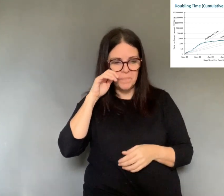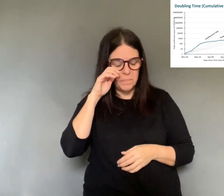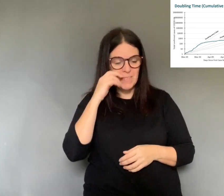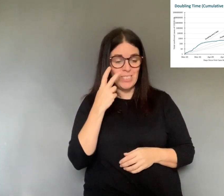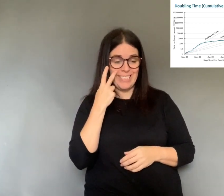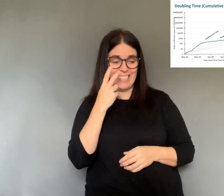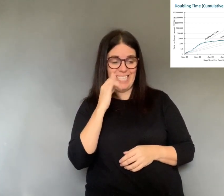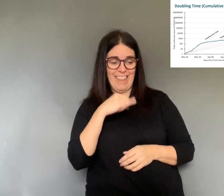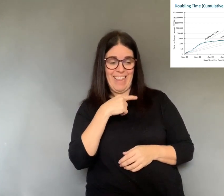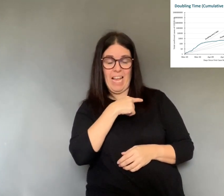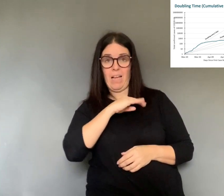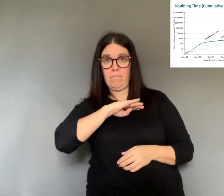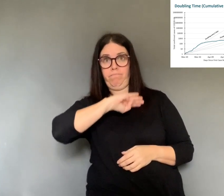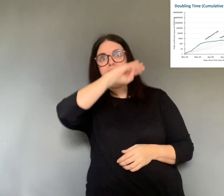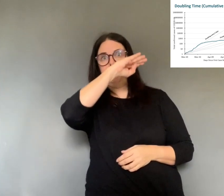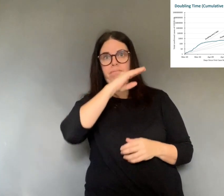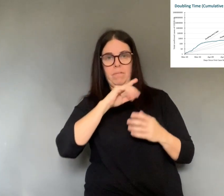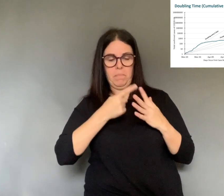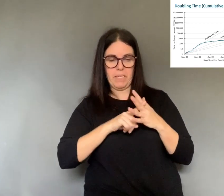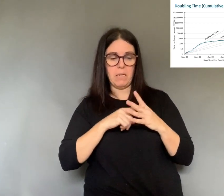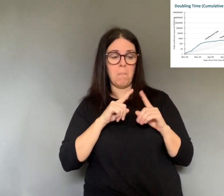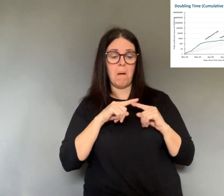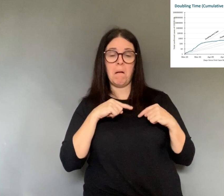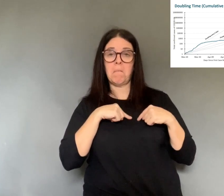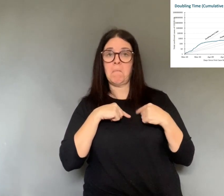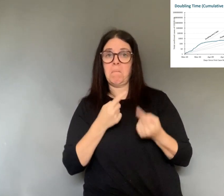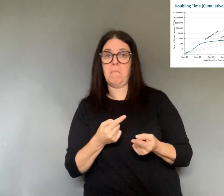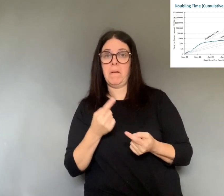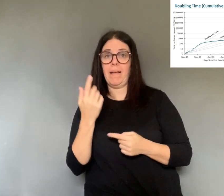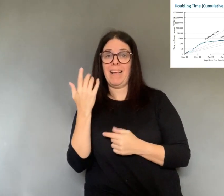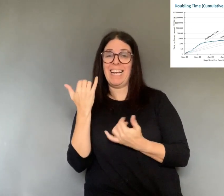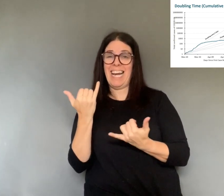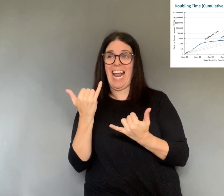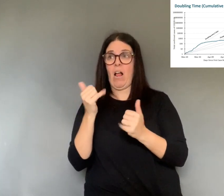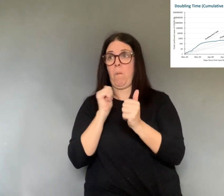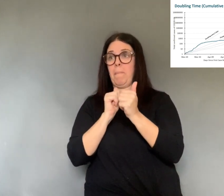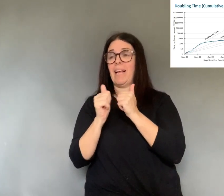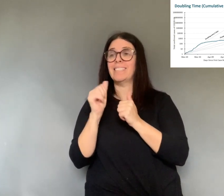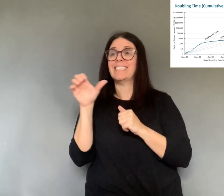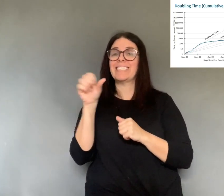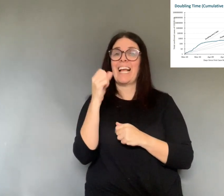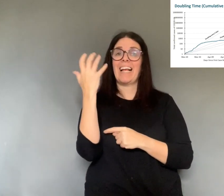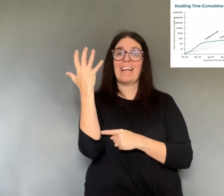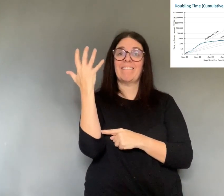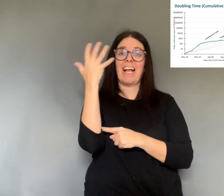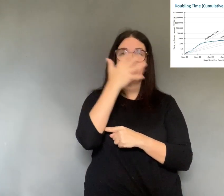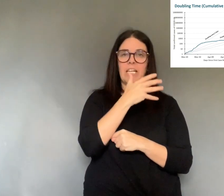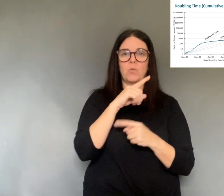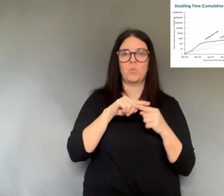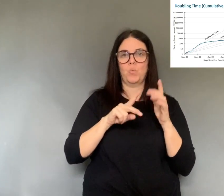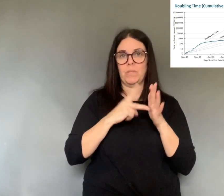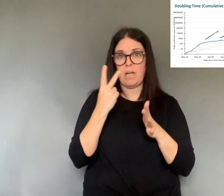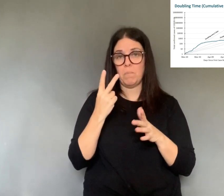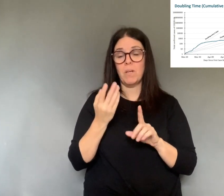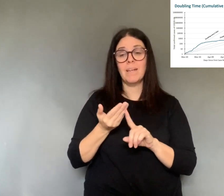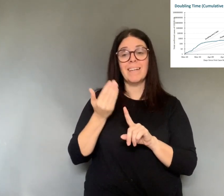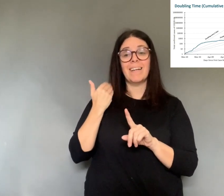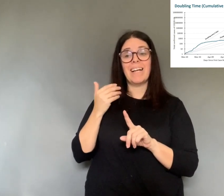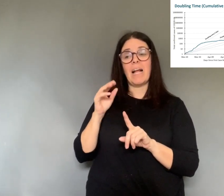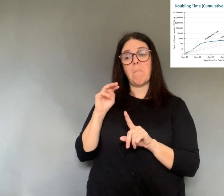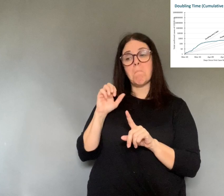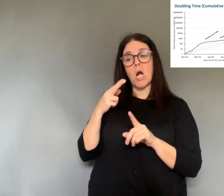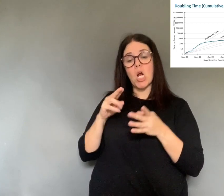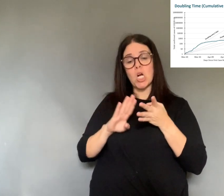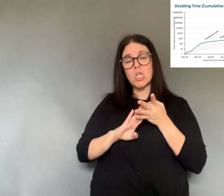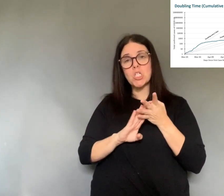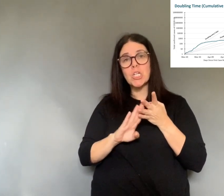was reported. Currently, we are past 5 days doubling time, considering in late March and in April, we were doubling every 2